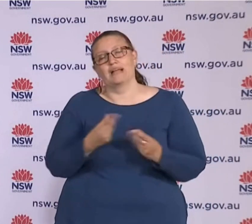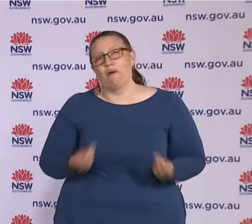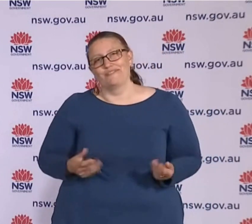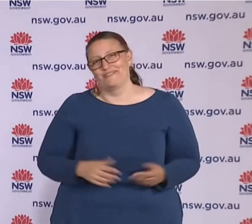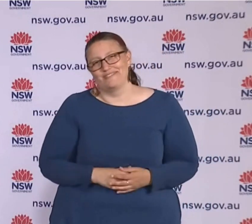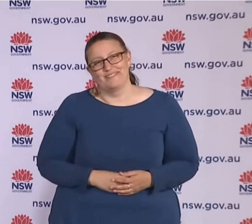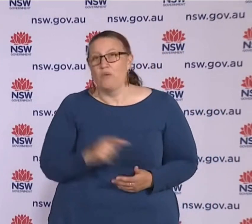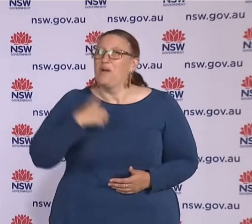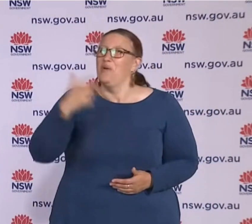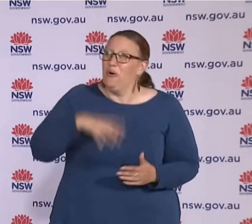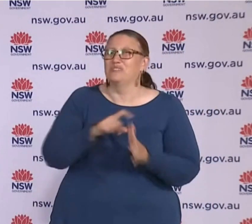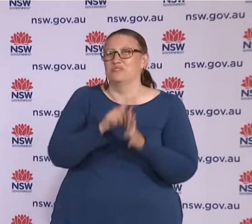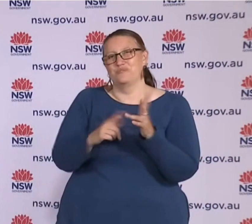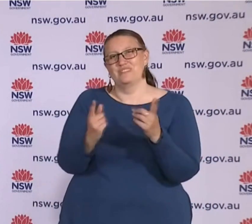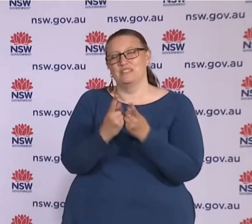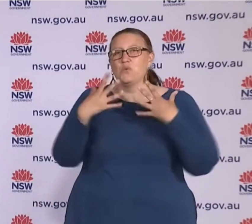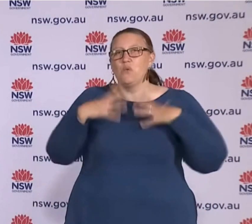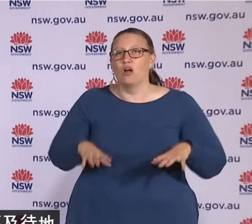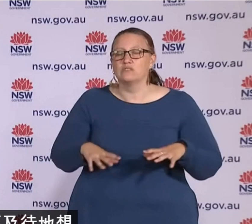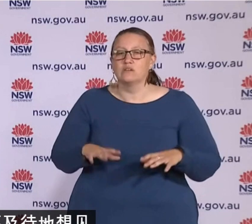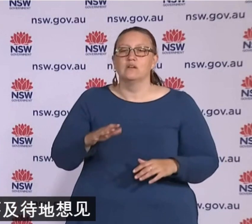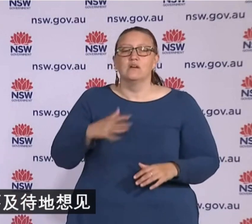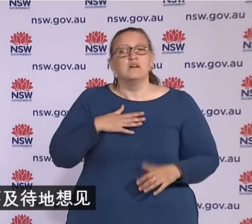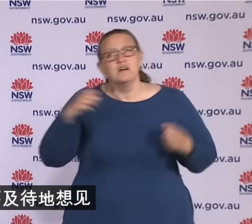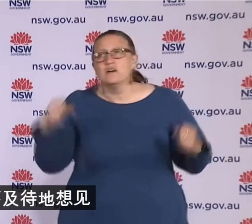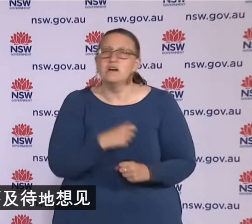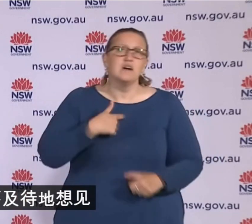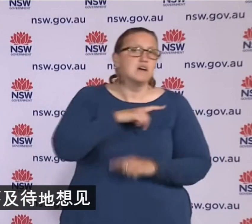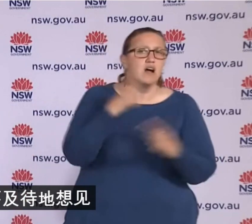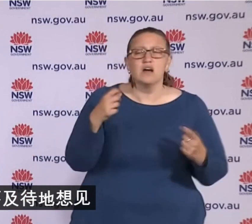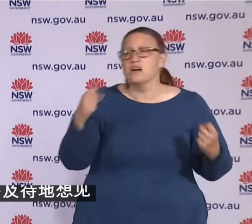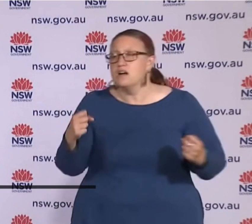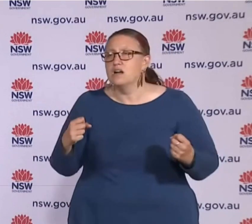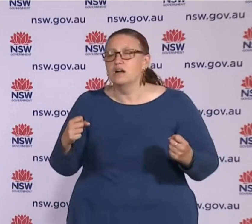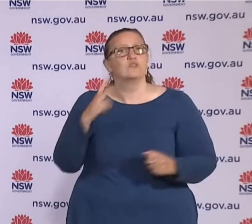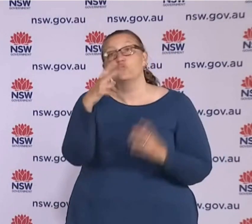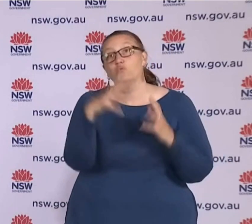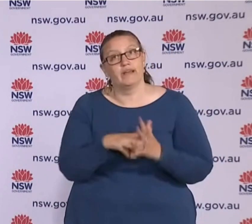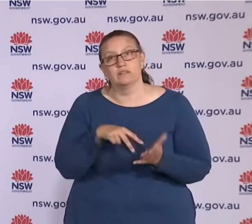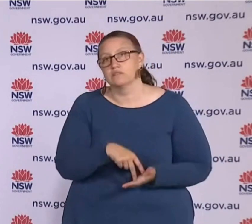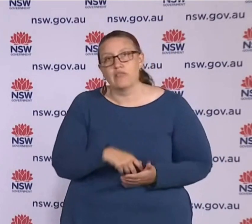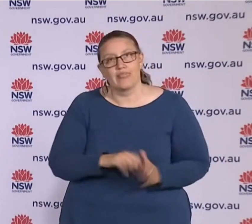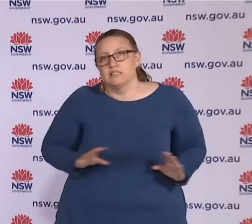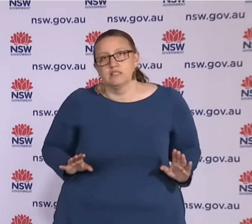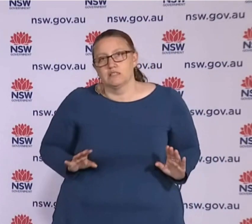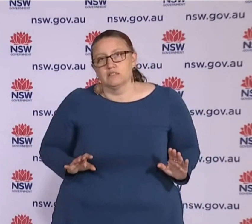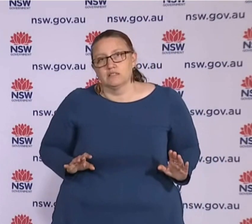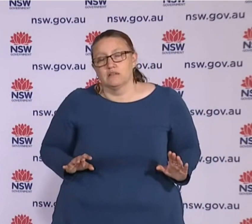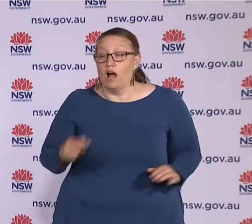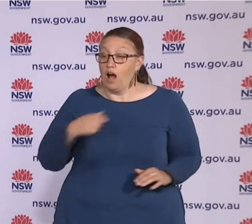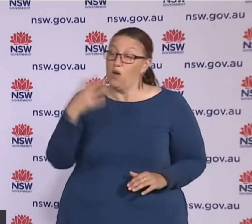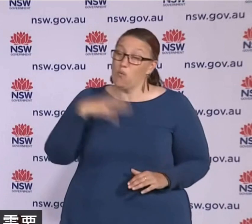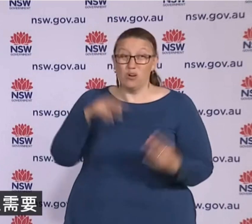all of us are itching to do. So much, you know, I can't wait to see members of my family. I'm sure everybody is really looking forward to something that they want to